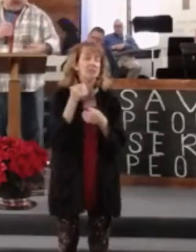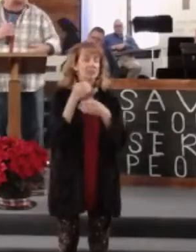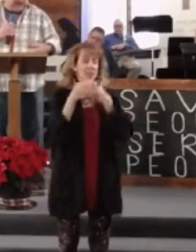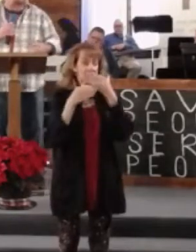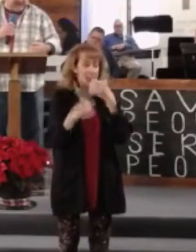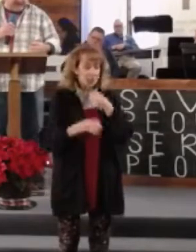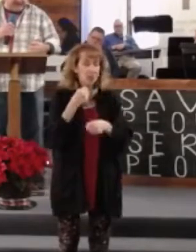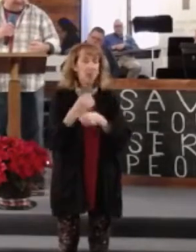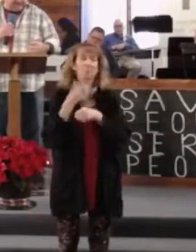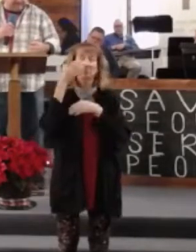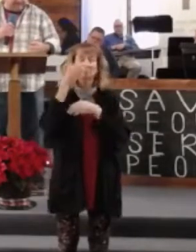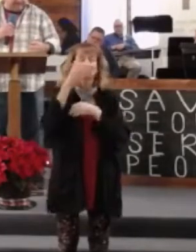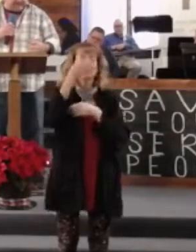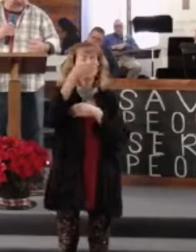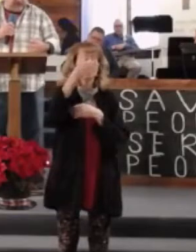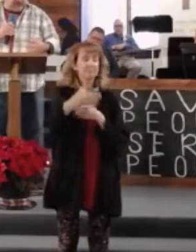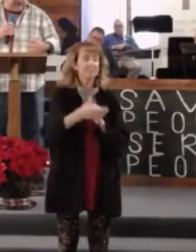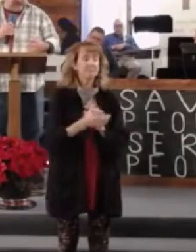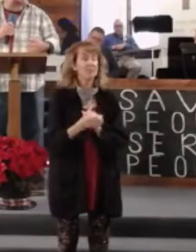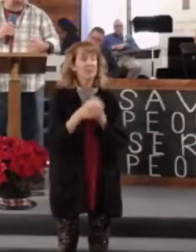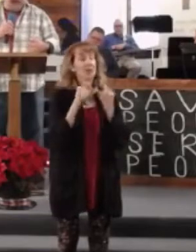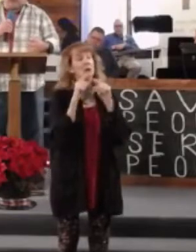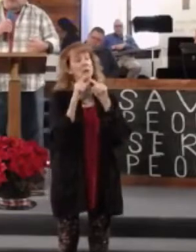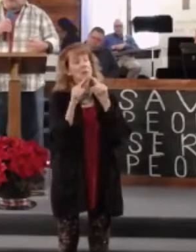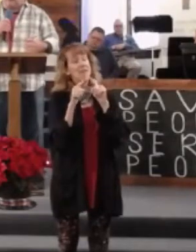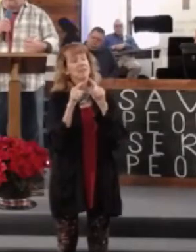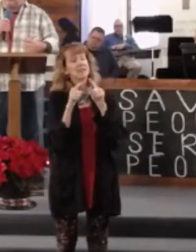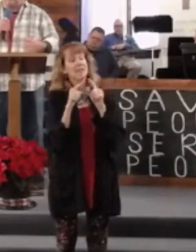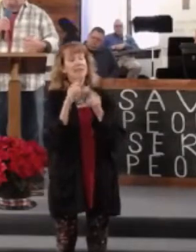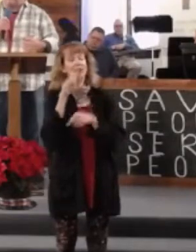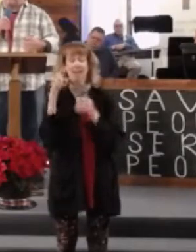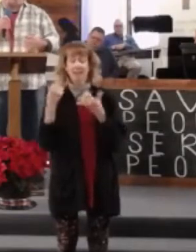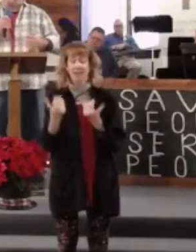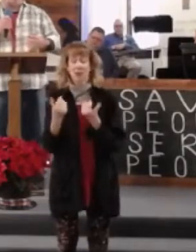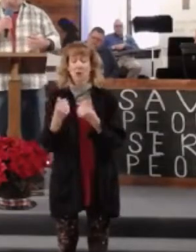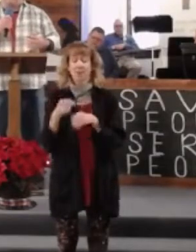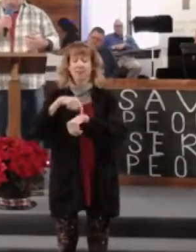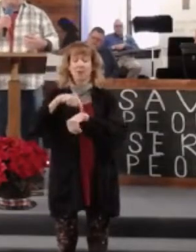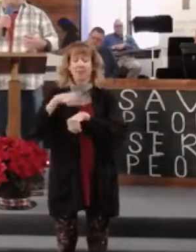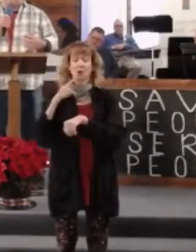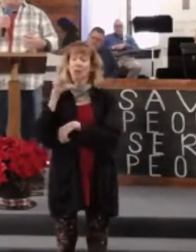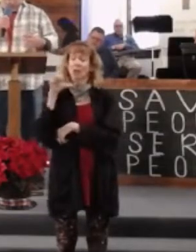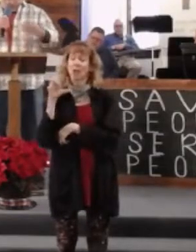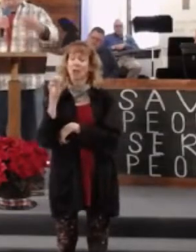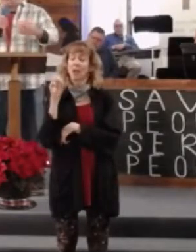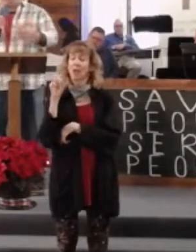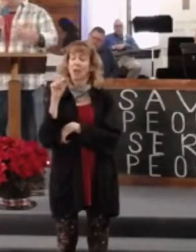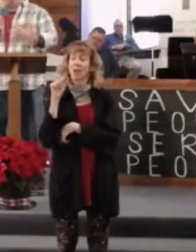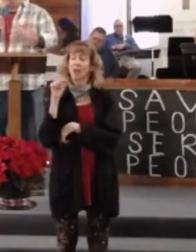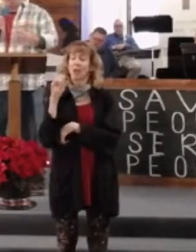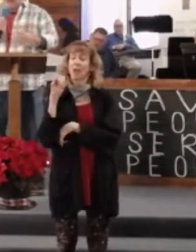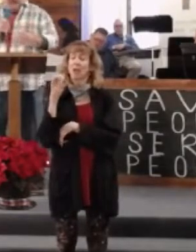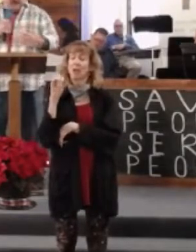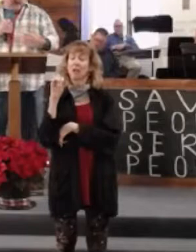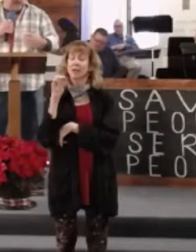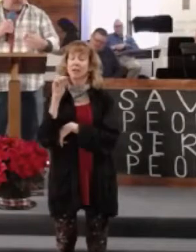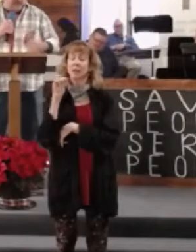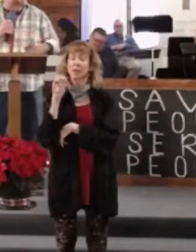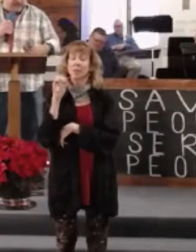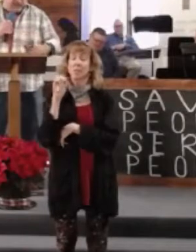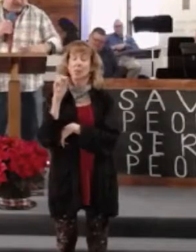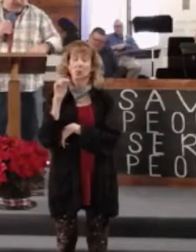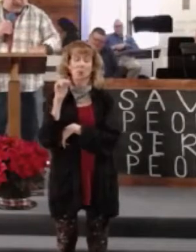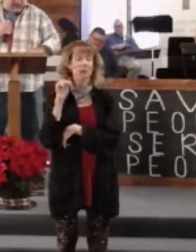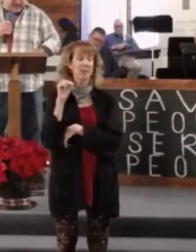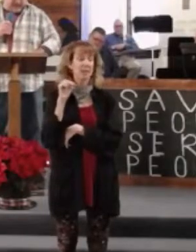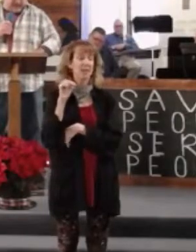ahead. But it is Lottie Moon time. I'll give the guys a chance to cue up the video a little bit.